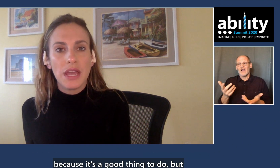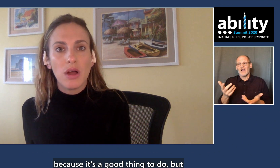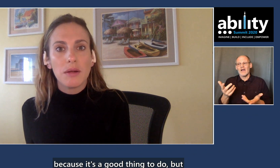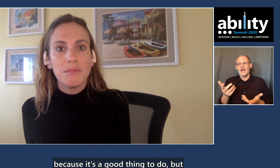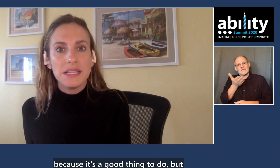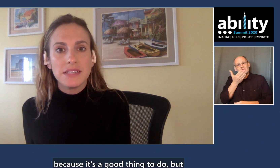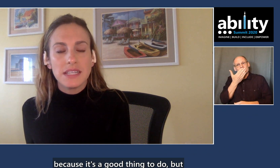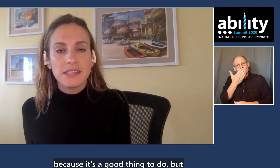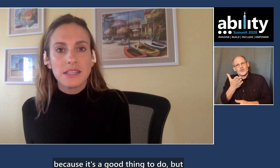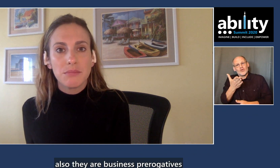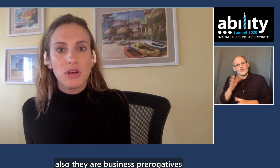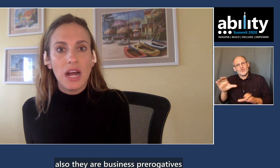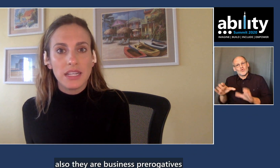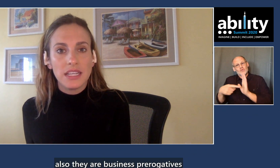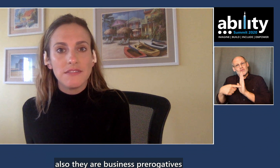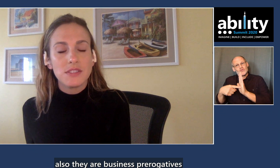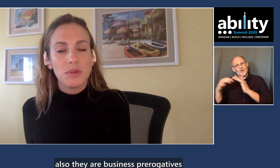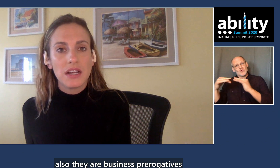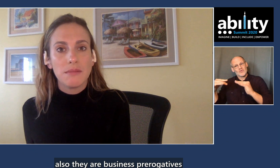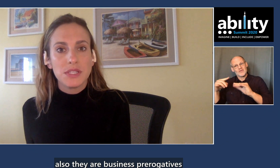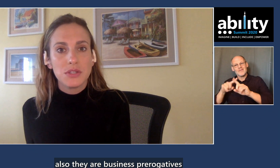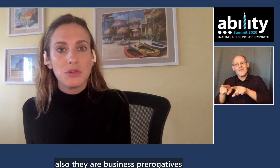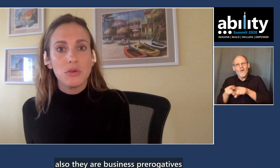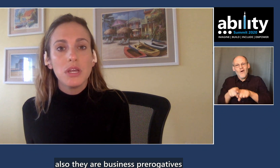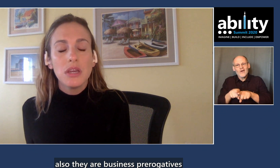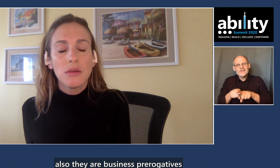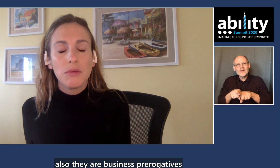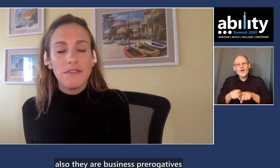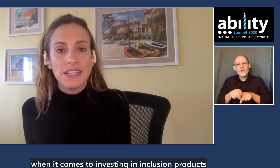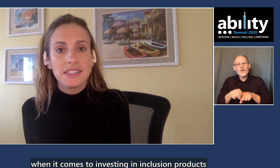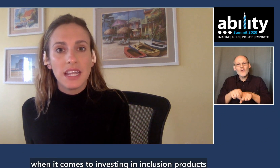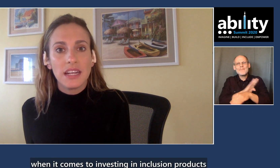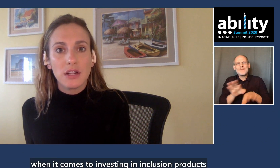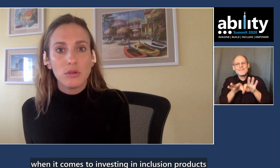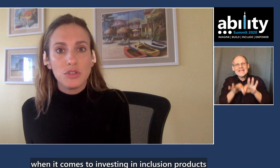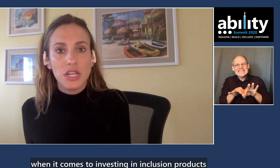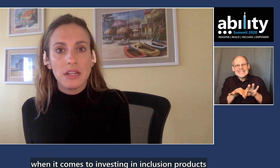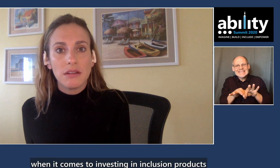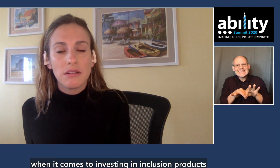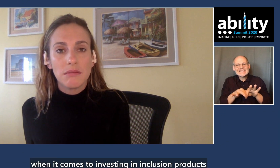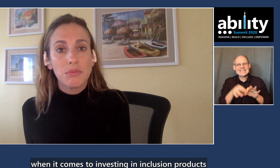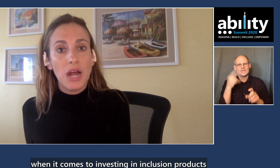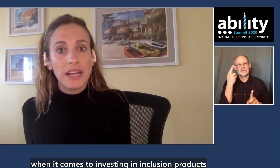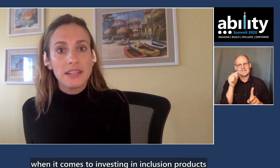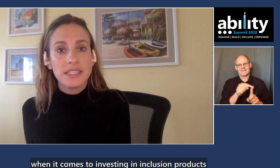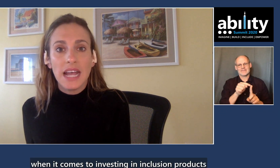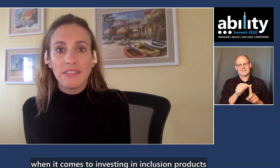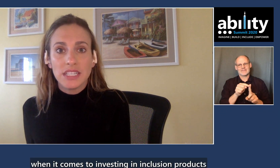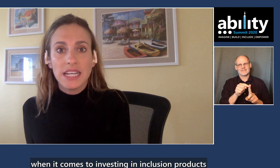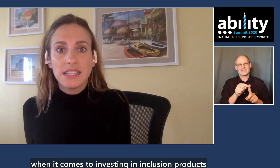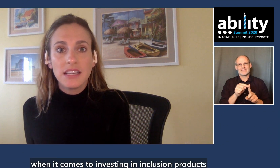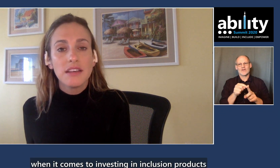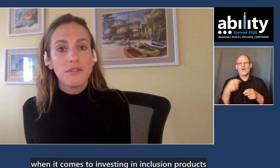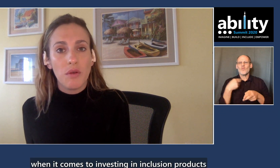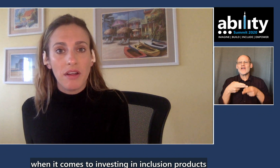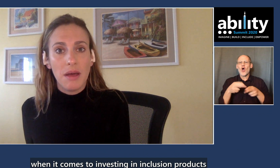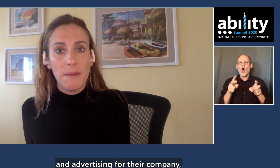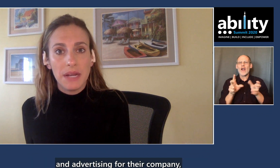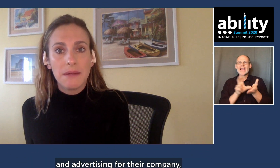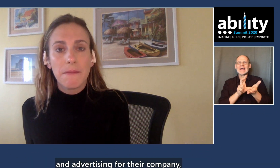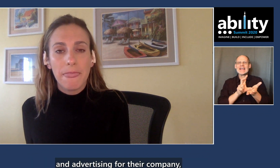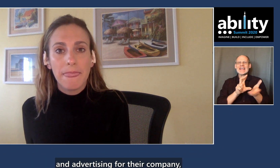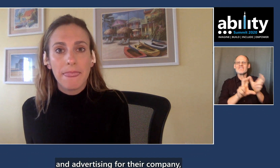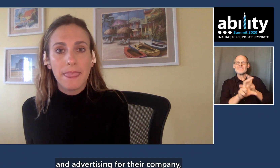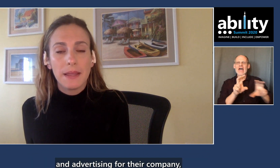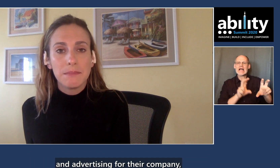but also there are business prerogatives when it comes to investing in inclusion products and advertising for